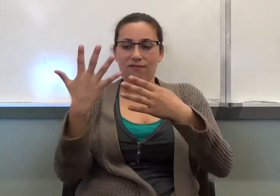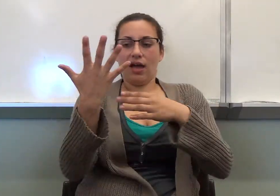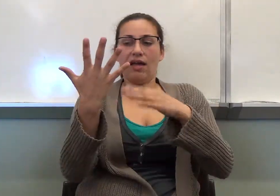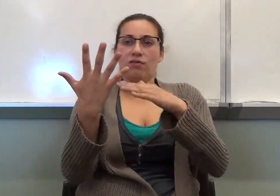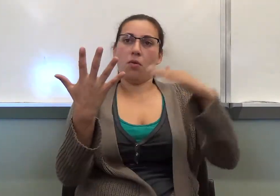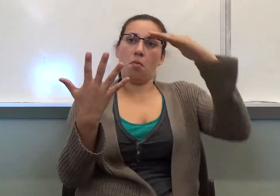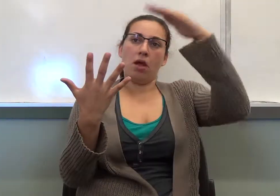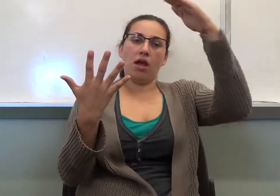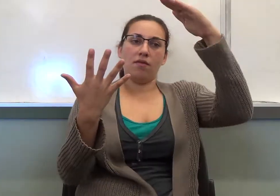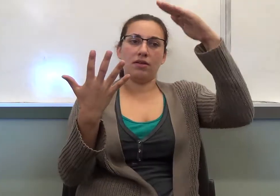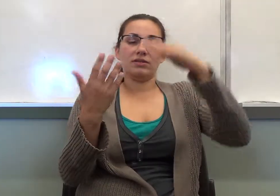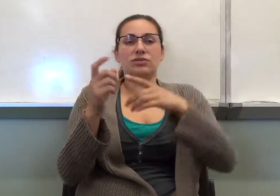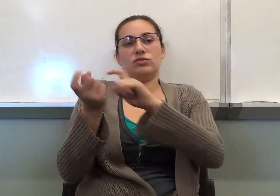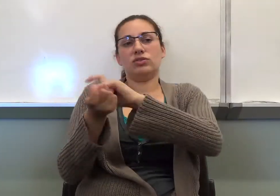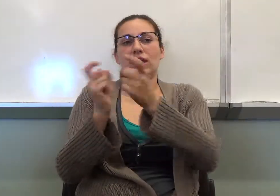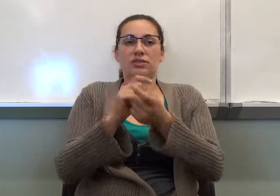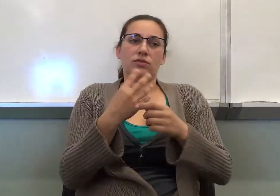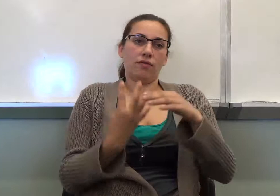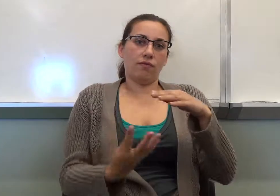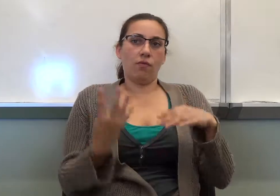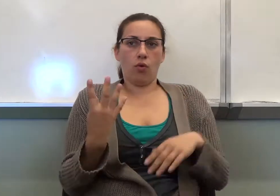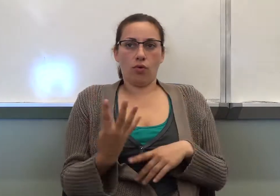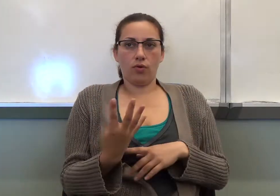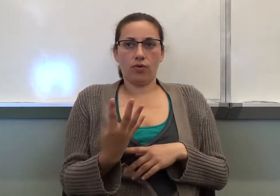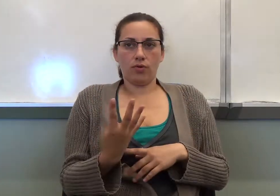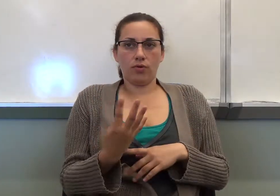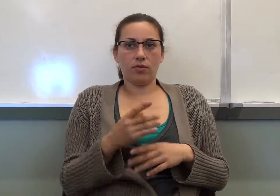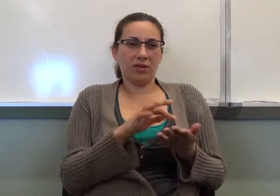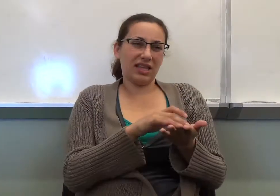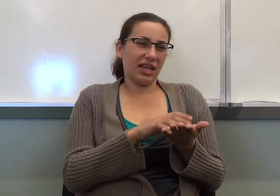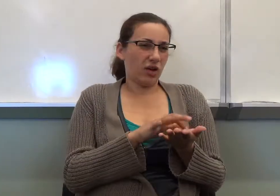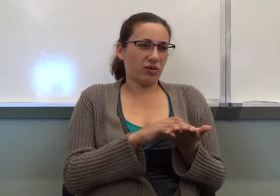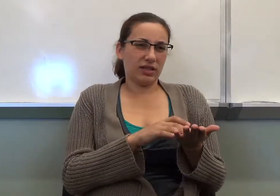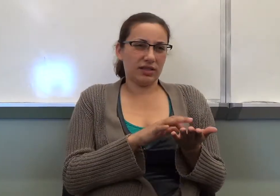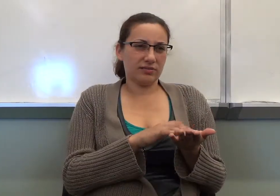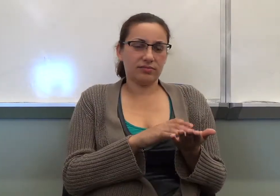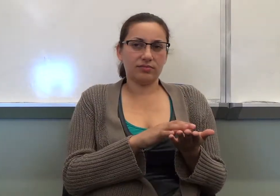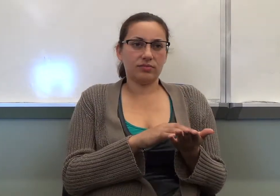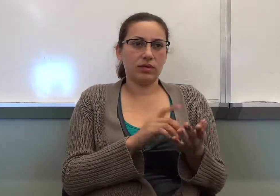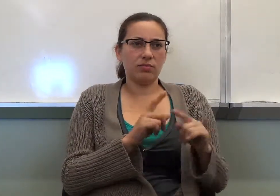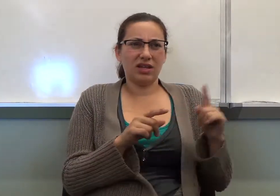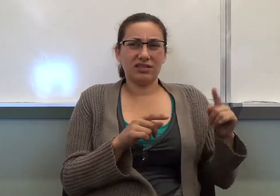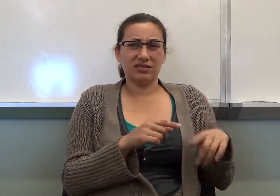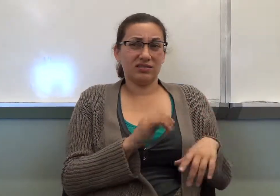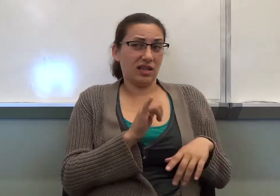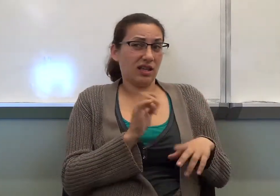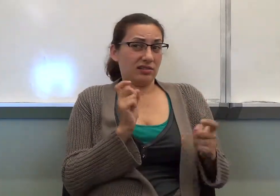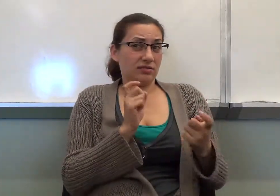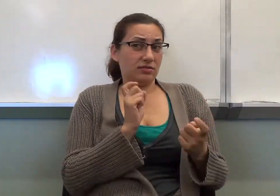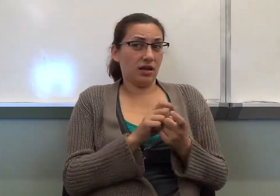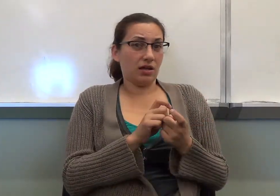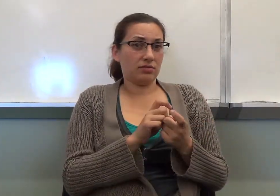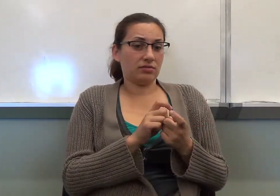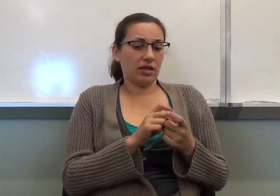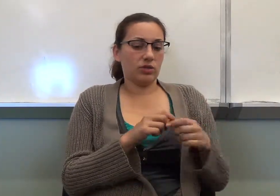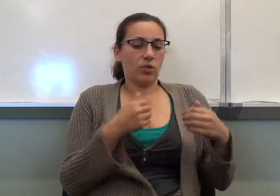4. But that's what you get on your calculator, huh? Well, what kind of accuracy is that? Well, tenths, hundreds, thousands,